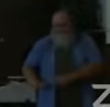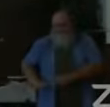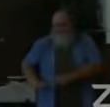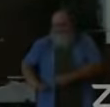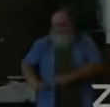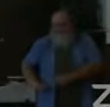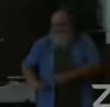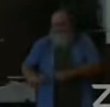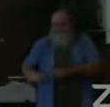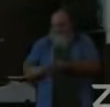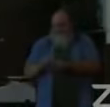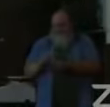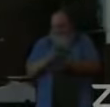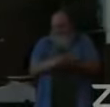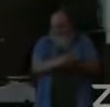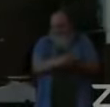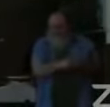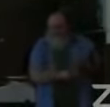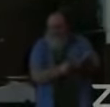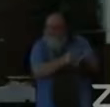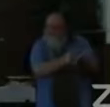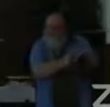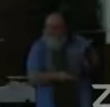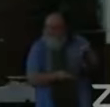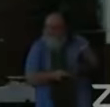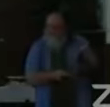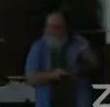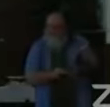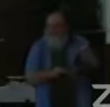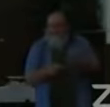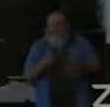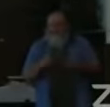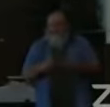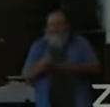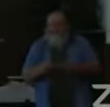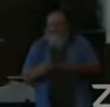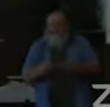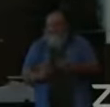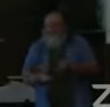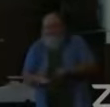and help somebody with the liver. But if somebody needs a new heart,